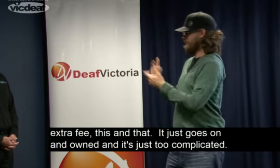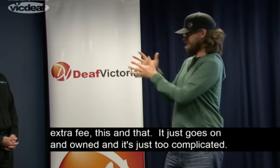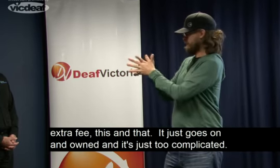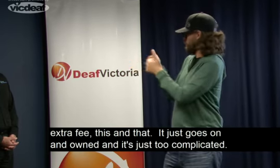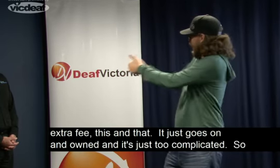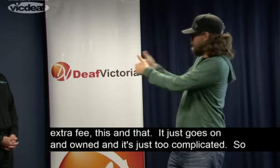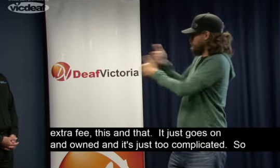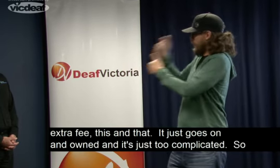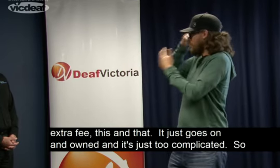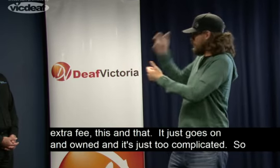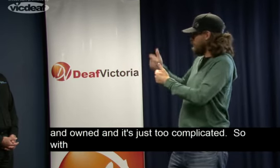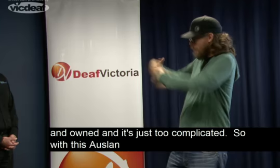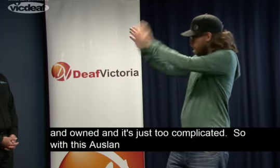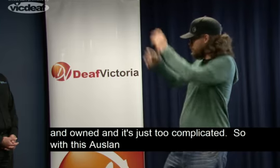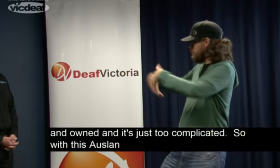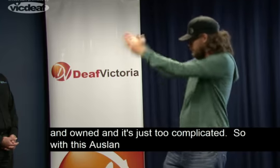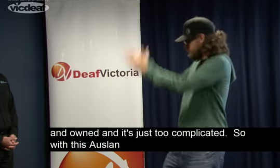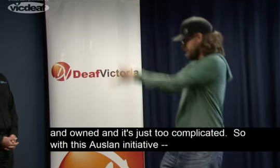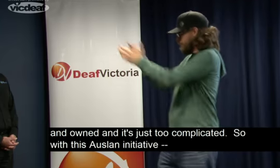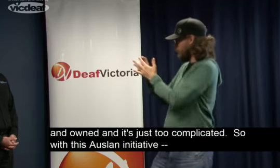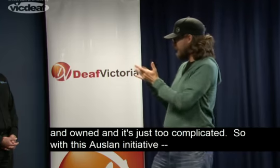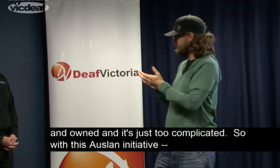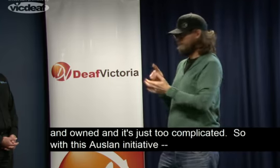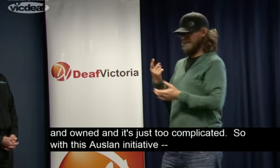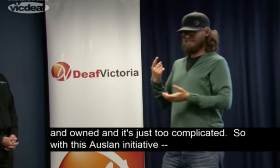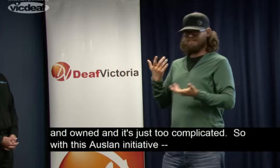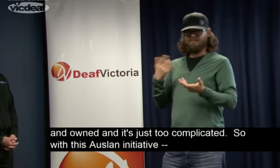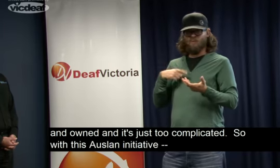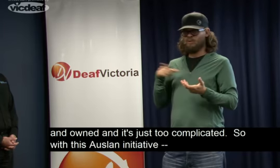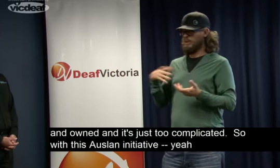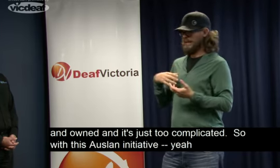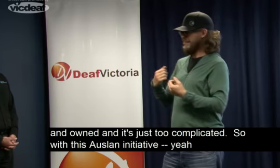we don't care about this. I mean, yeah, it's a great initiative. Go ahead and do it. That's fine.